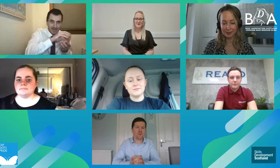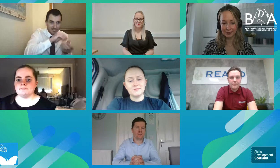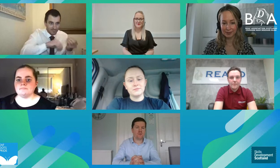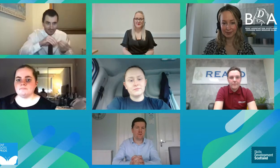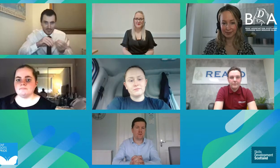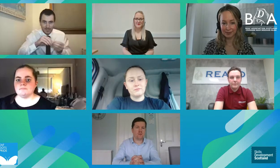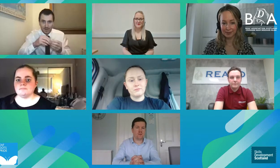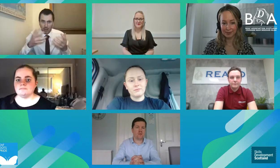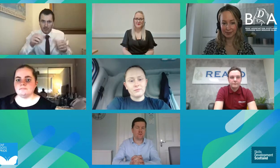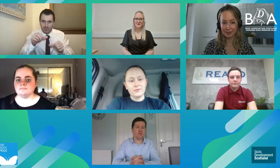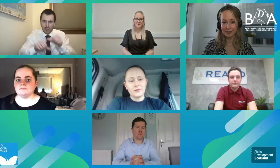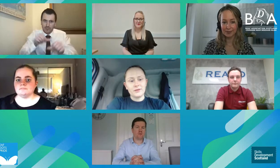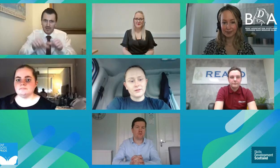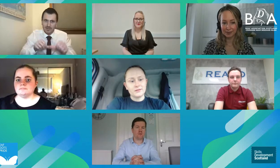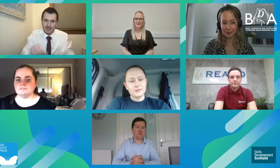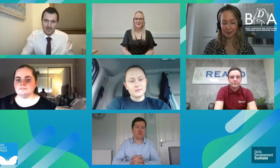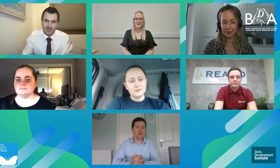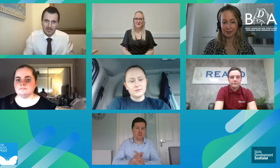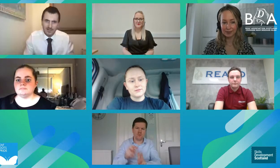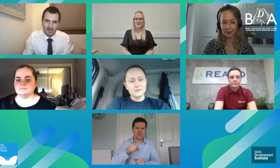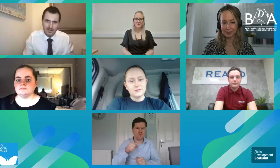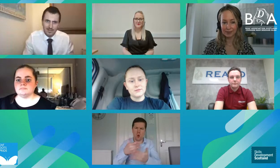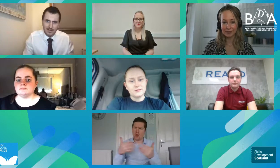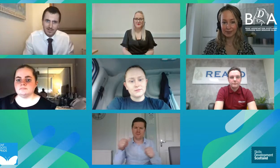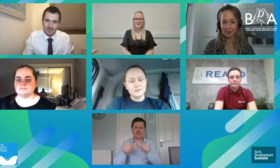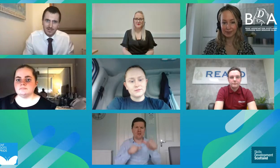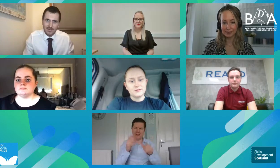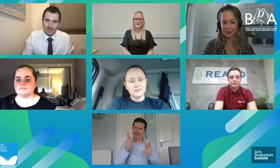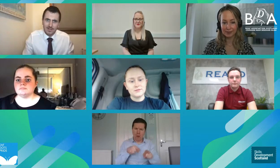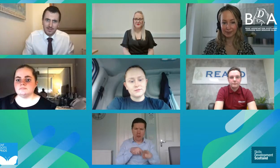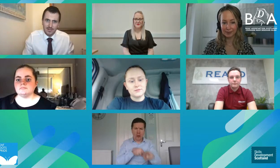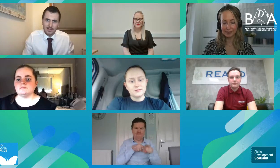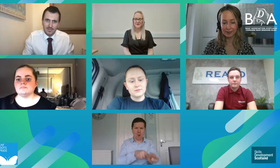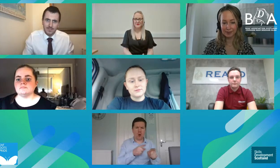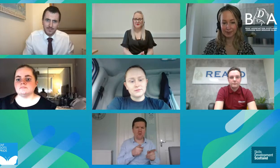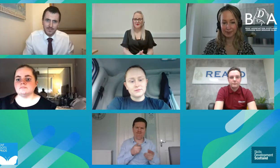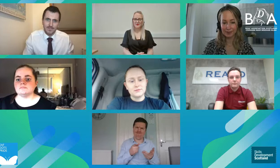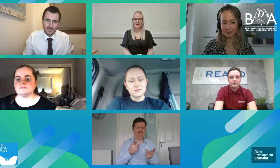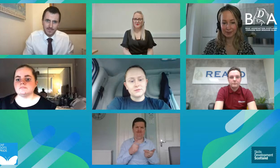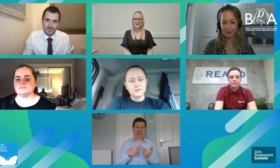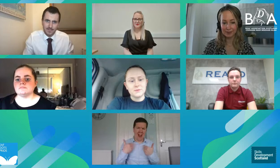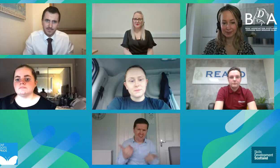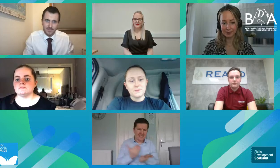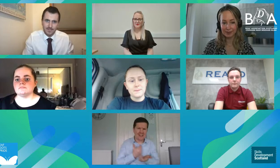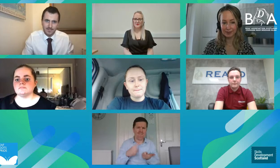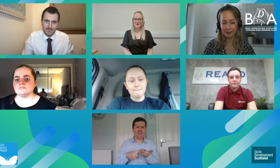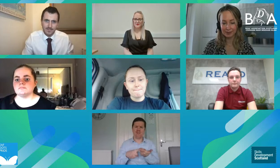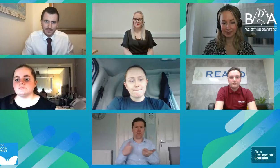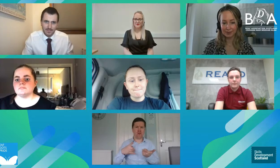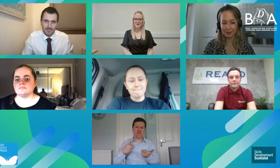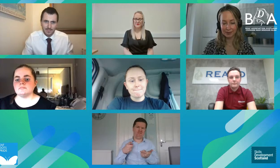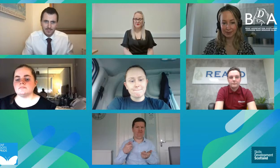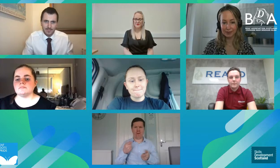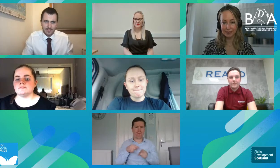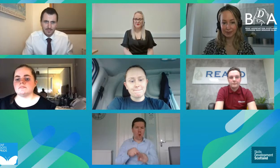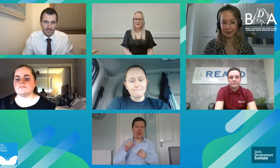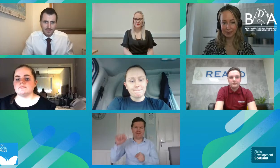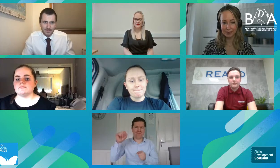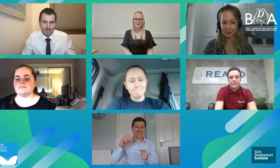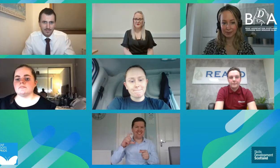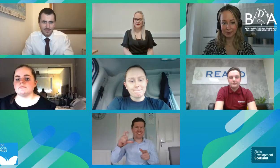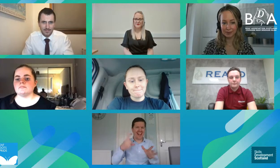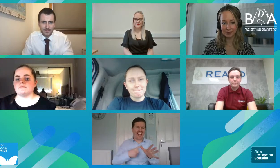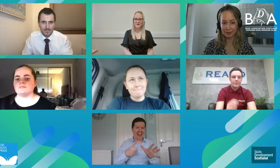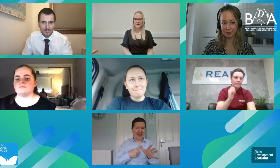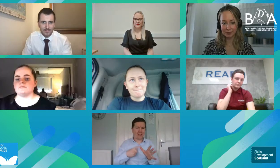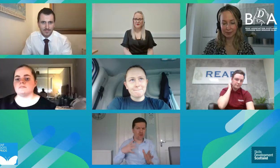of components, quite a lot of details to all of those kind of like tasks that you have to complete, isn't there? Yes, and I have